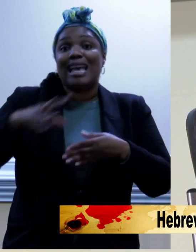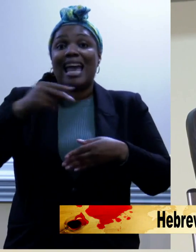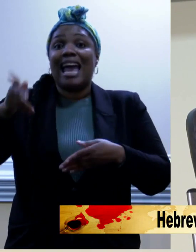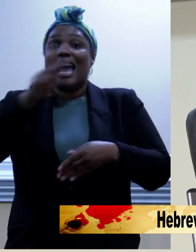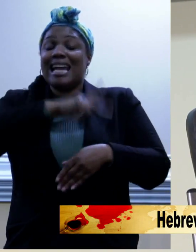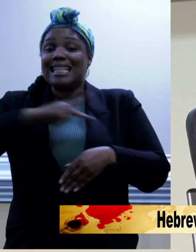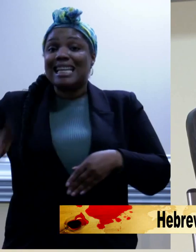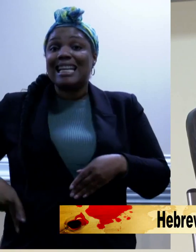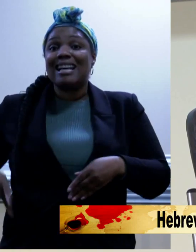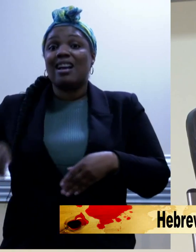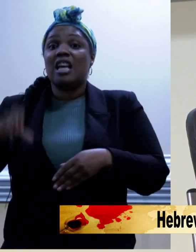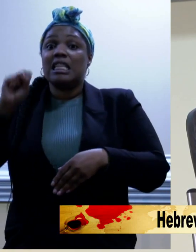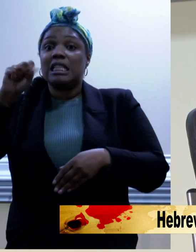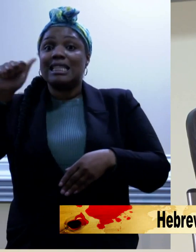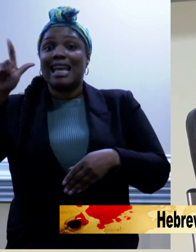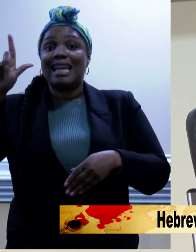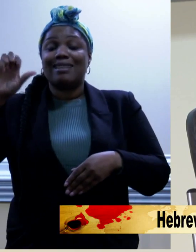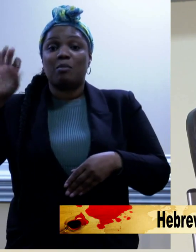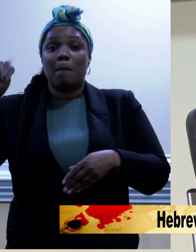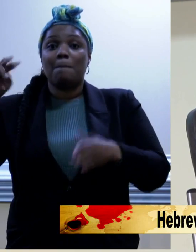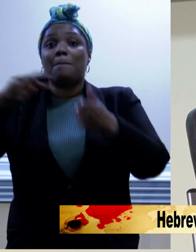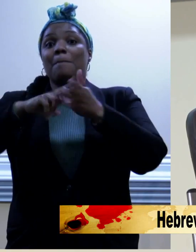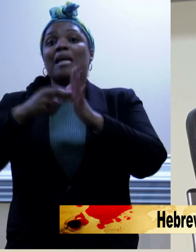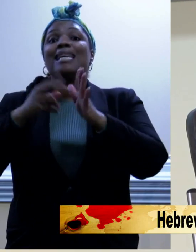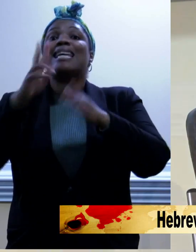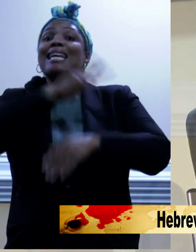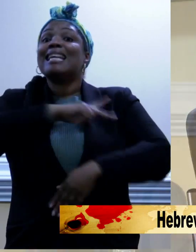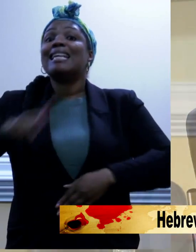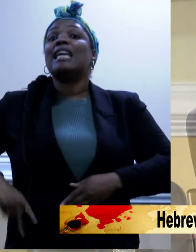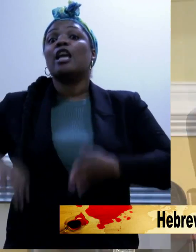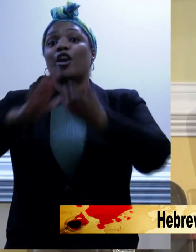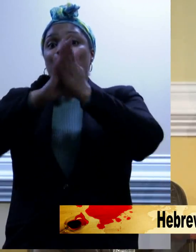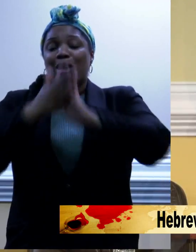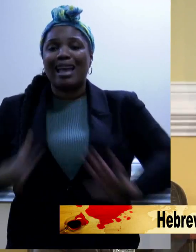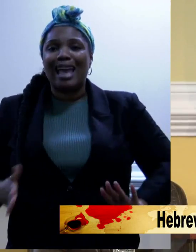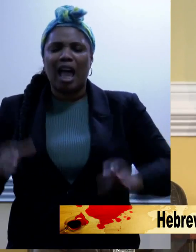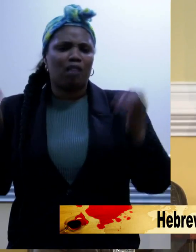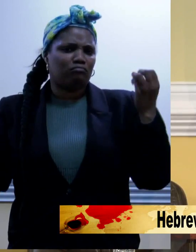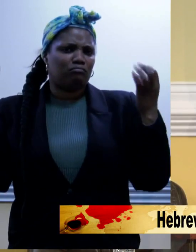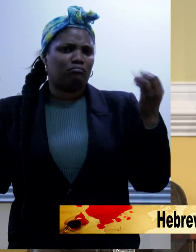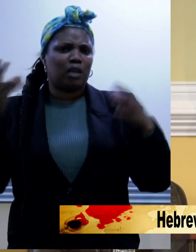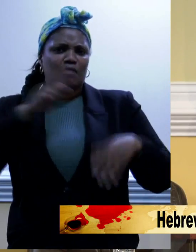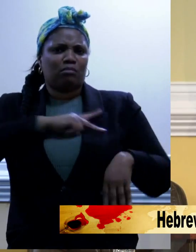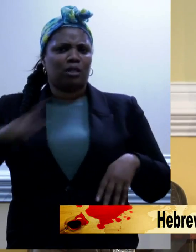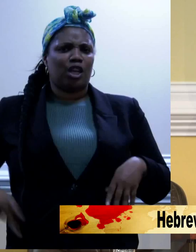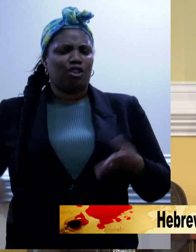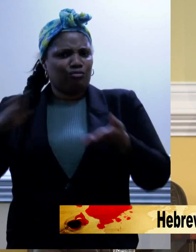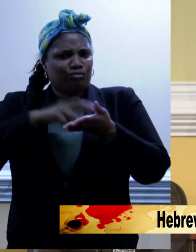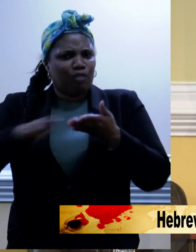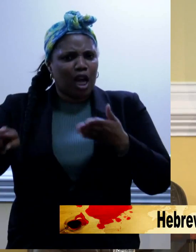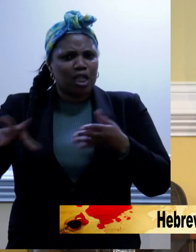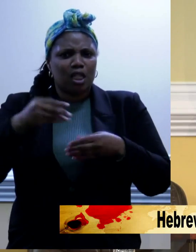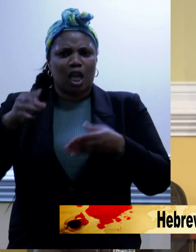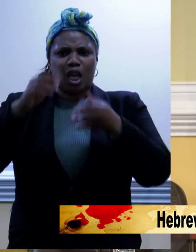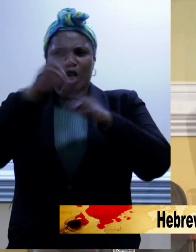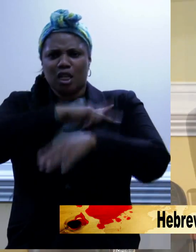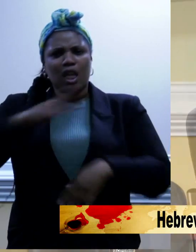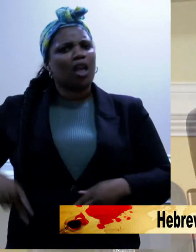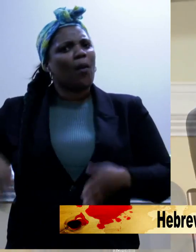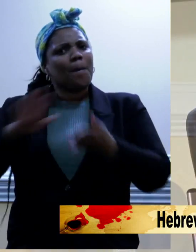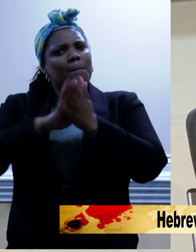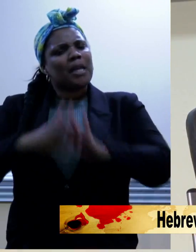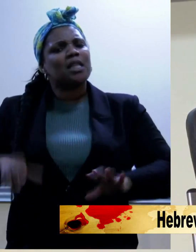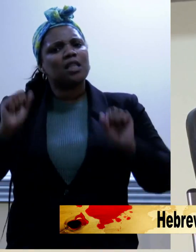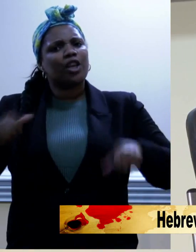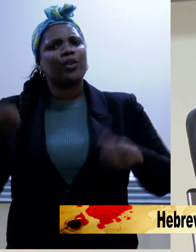of Salem. Go ahead. Which is king of peace. How many kings of righteousness and king of peace can you have? One. Go ahead and read.